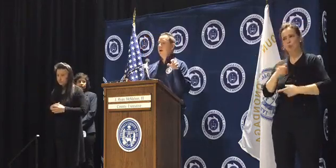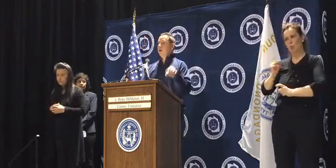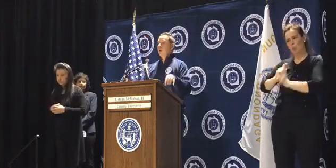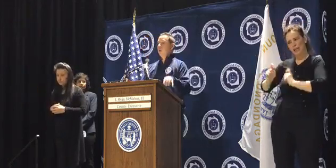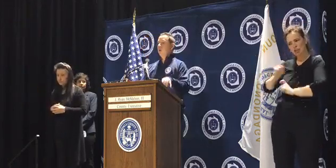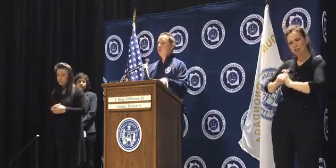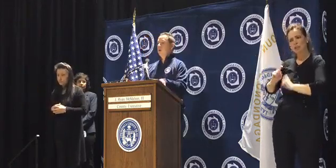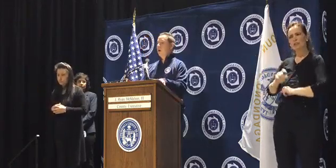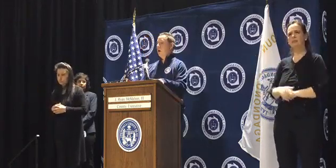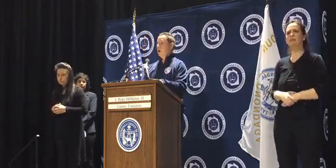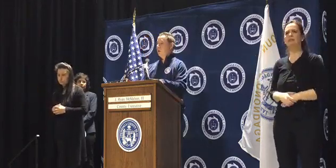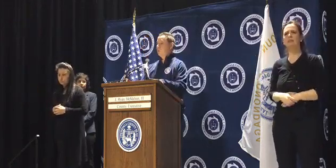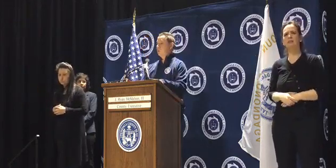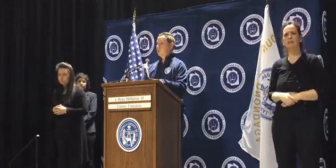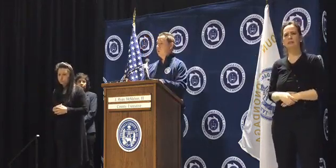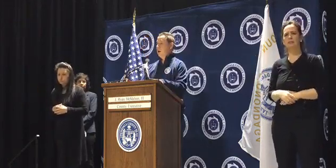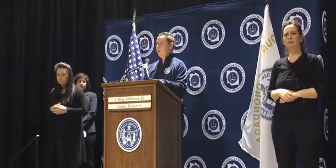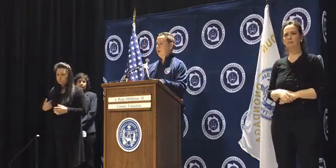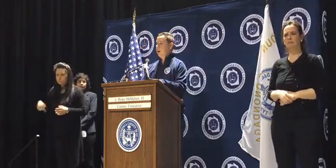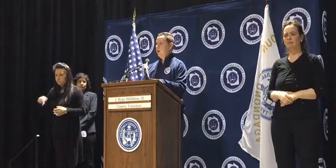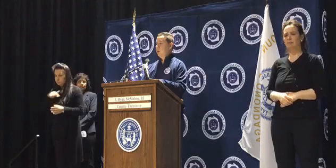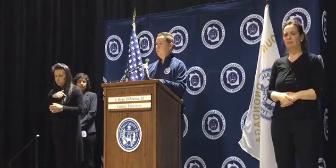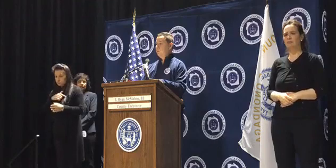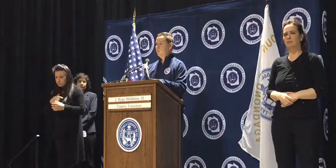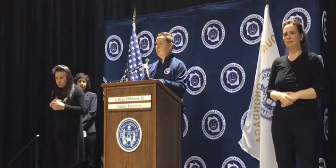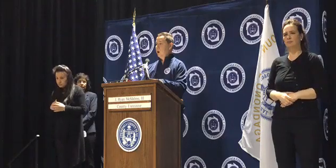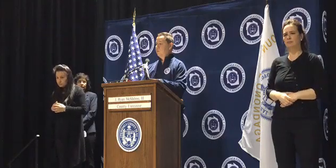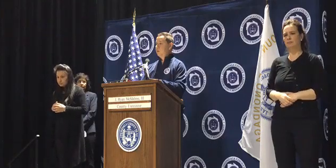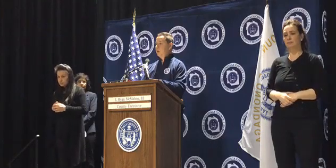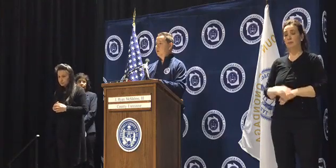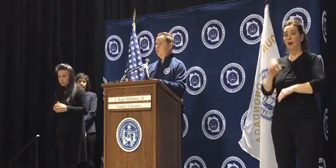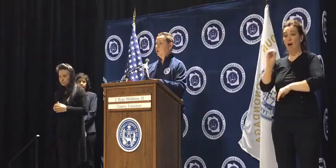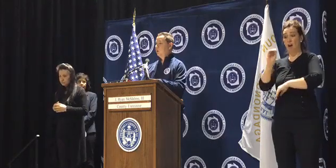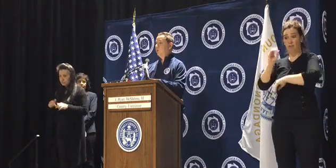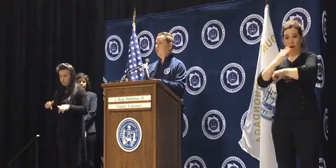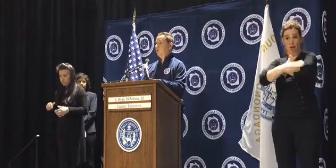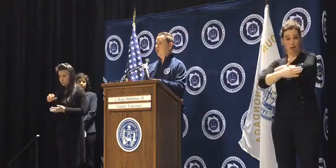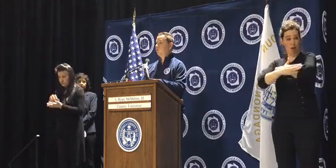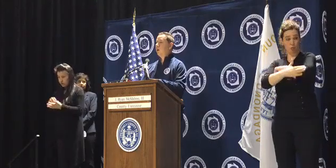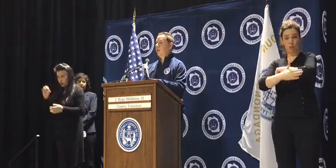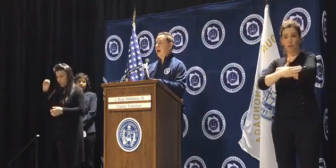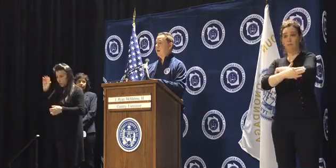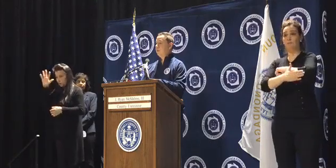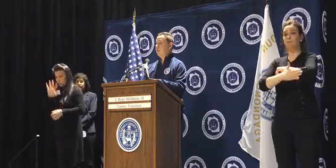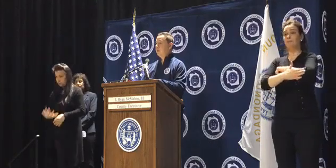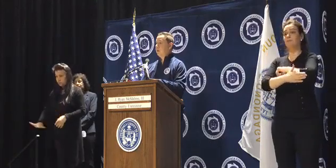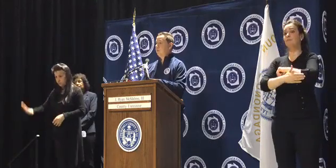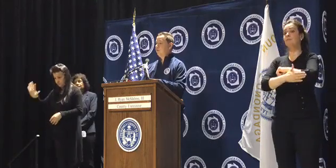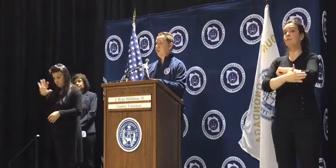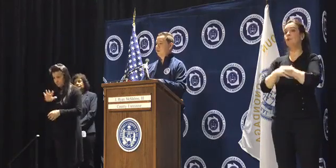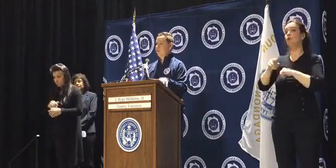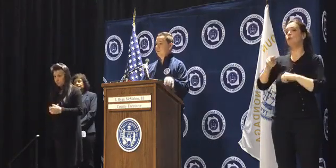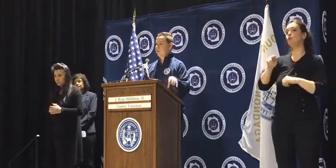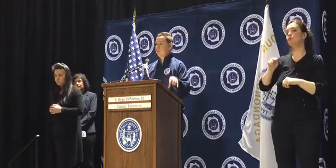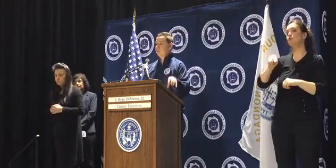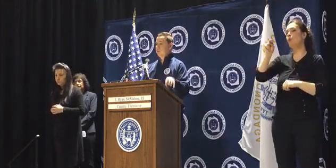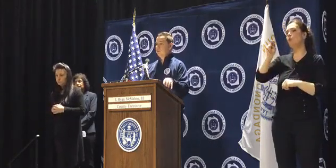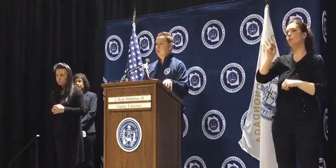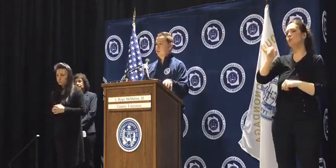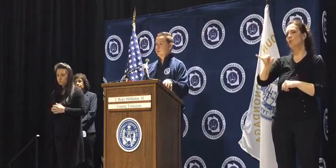fact that we are, in Onondaga County, upstate New York and northern New York's front line for